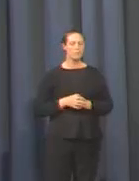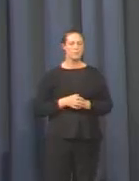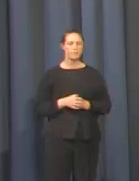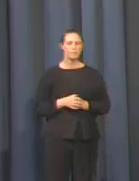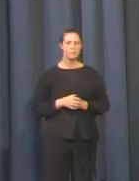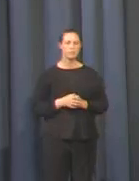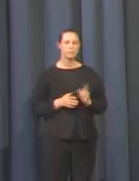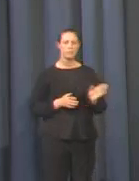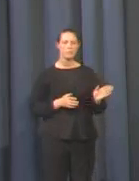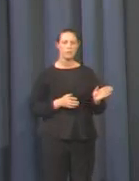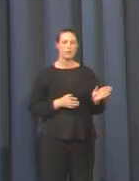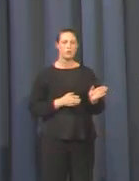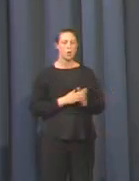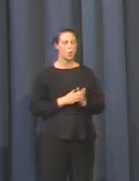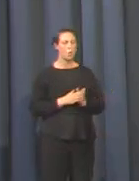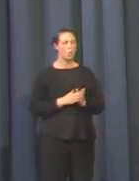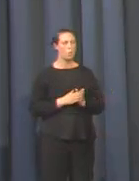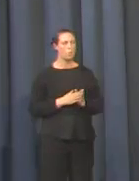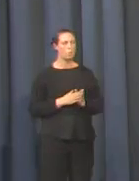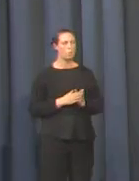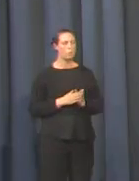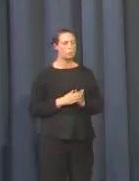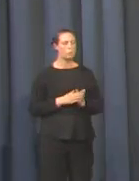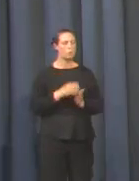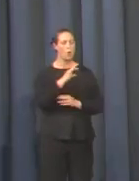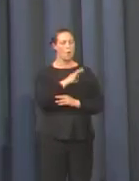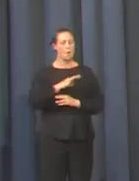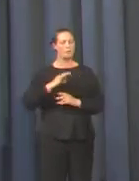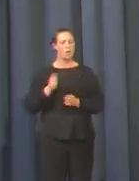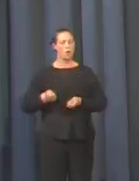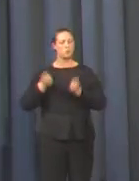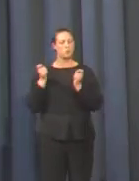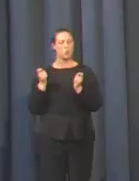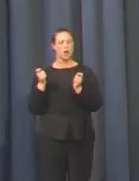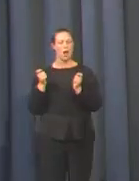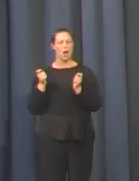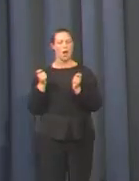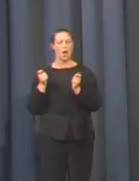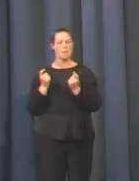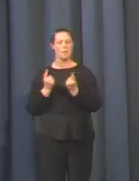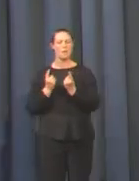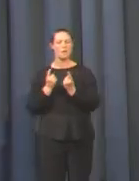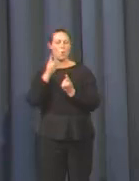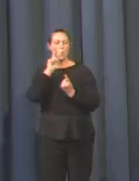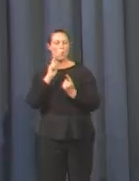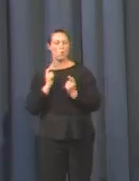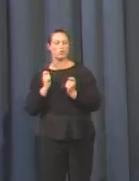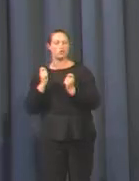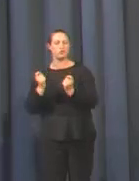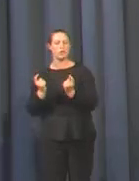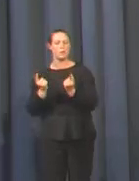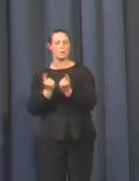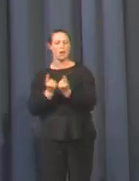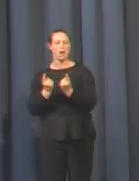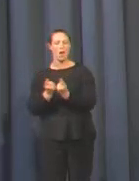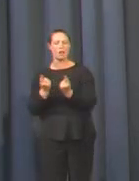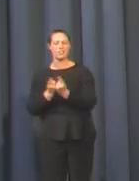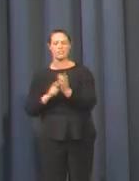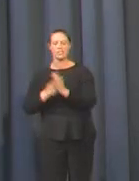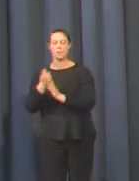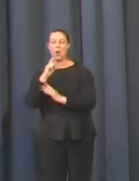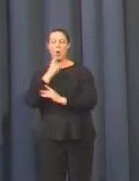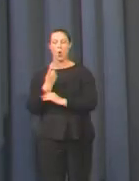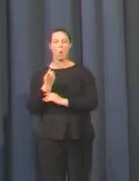So the upgrade that Mayor Horgan's referenced before will address the taste and odour issues that